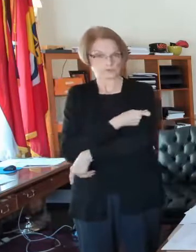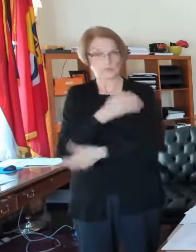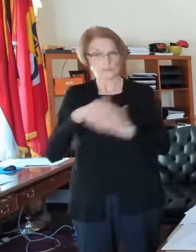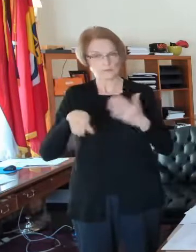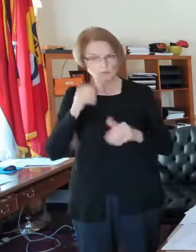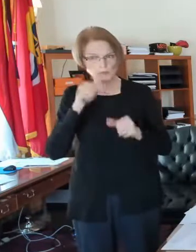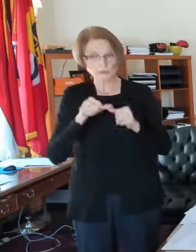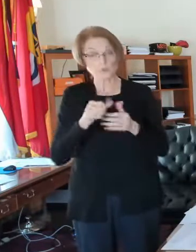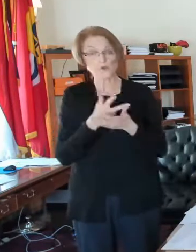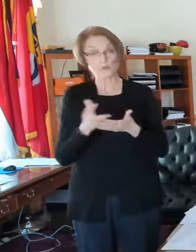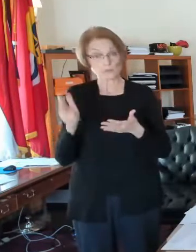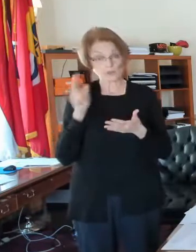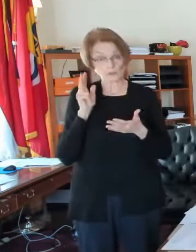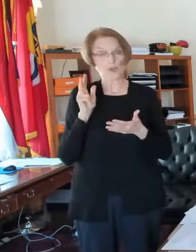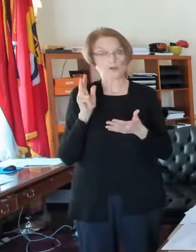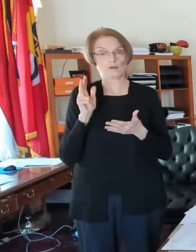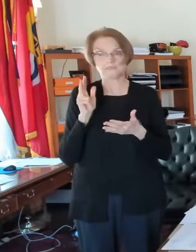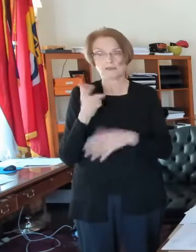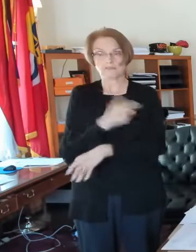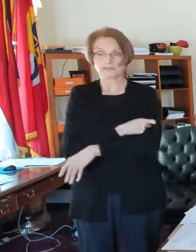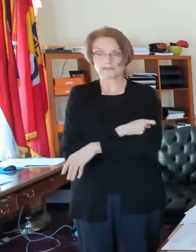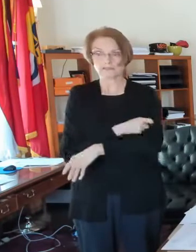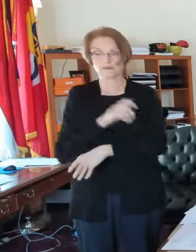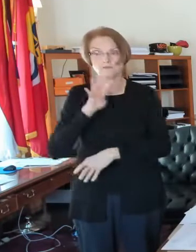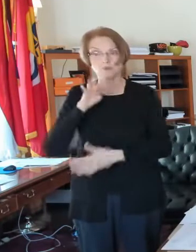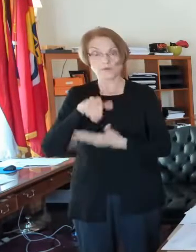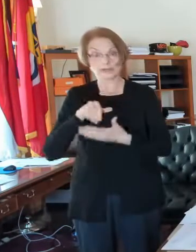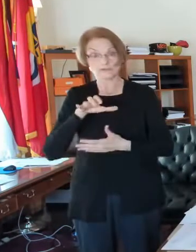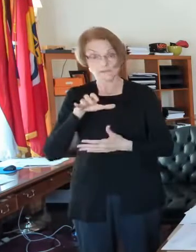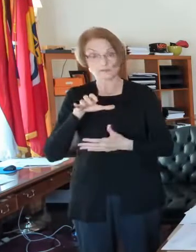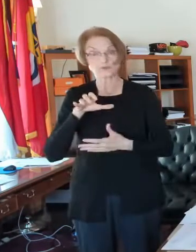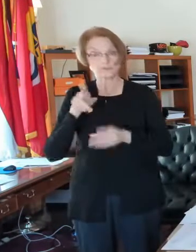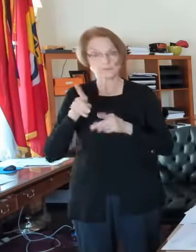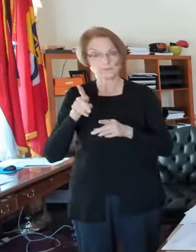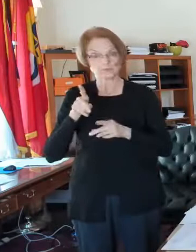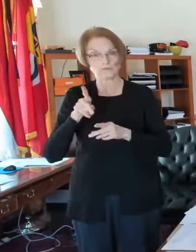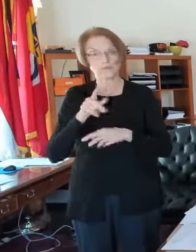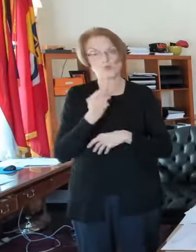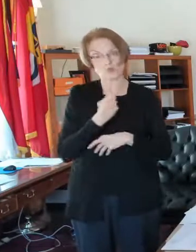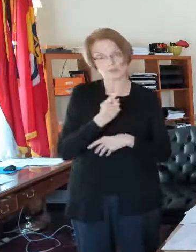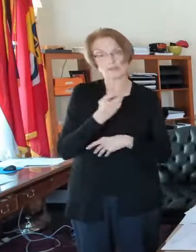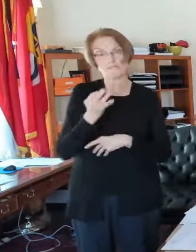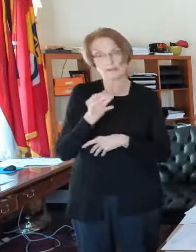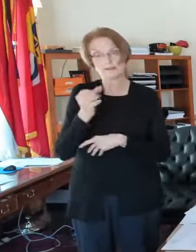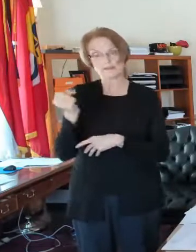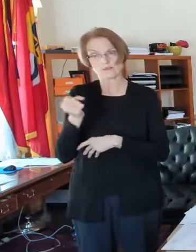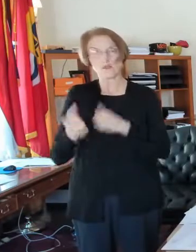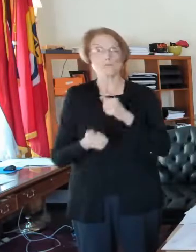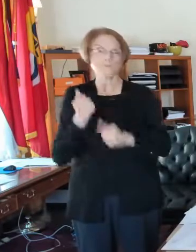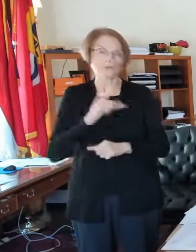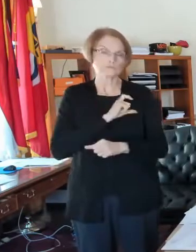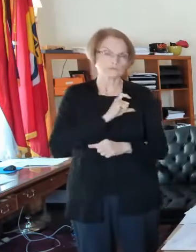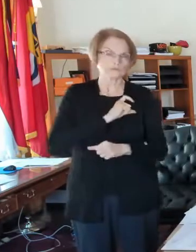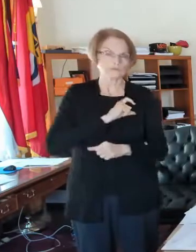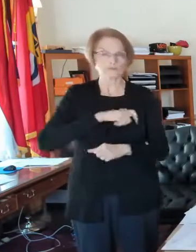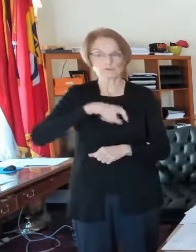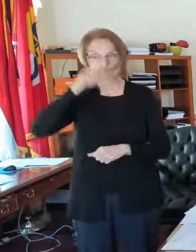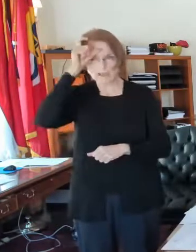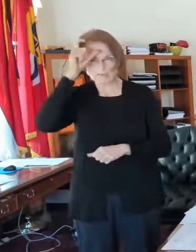remember that 3 weeks ago we vaccinated about 4,500 people on Thursday, Friday, and Saturday. Most of them were police officers,